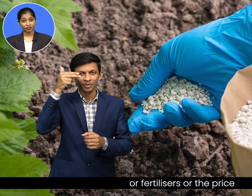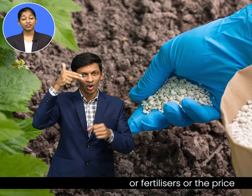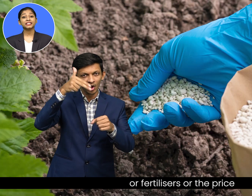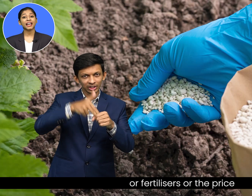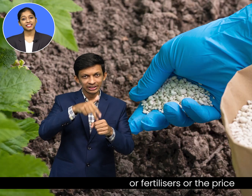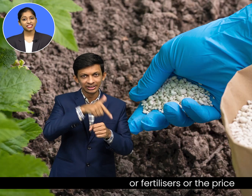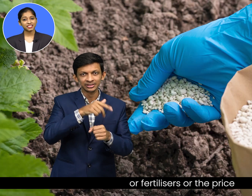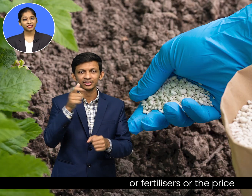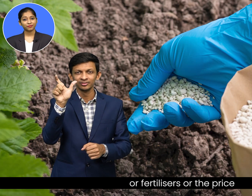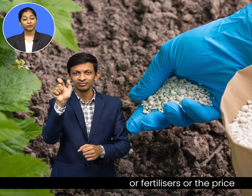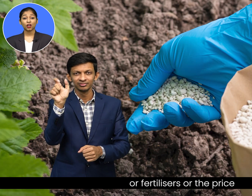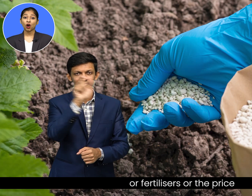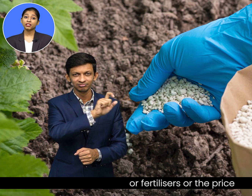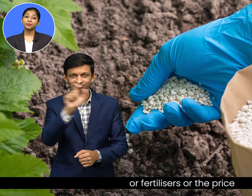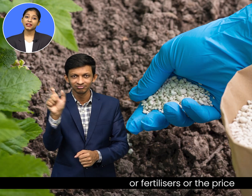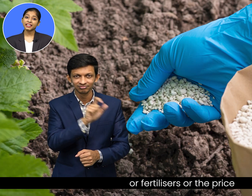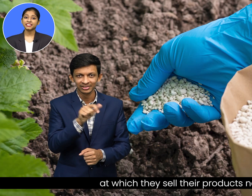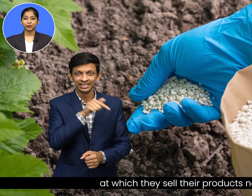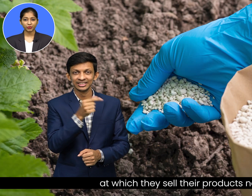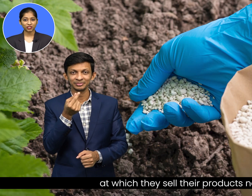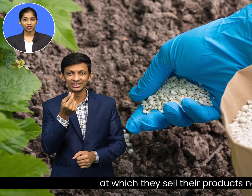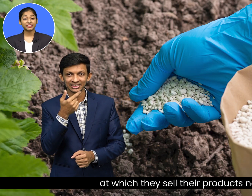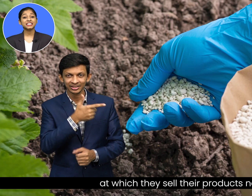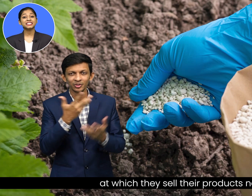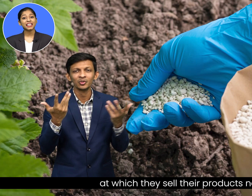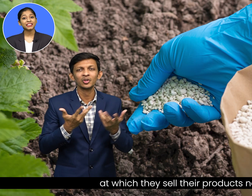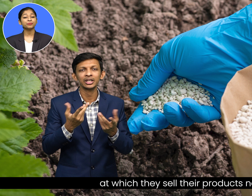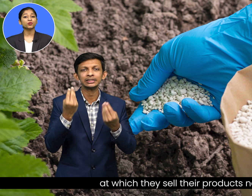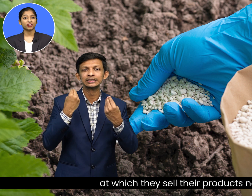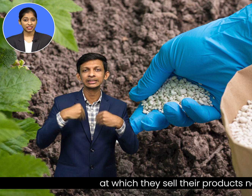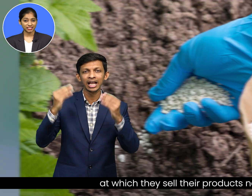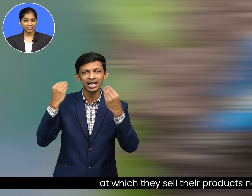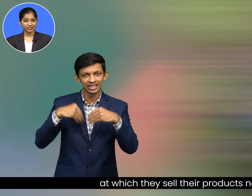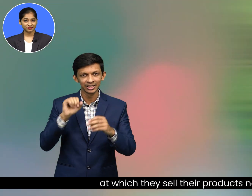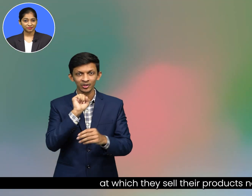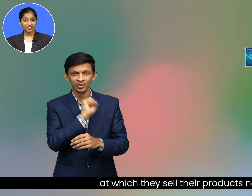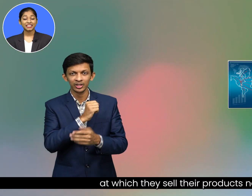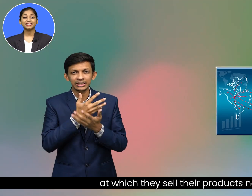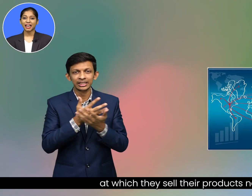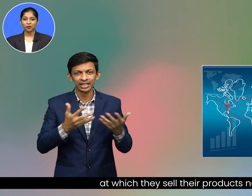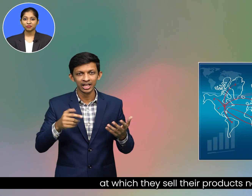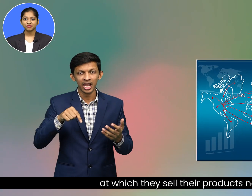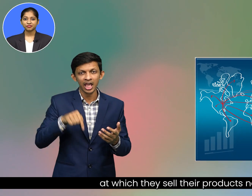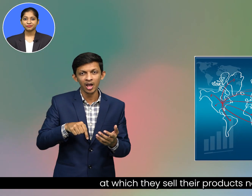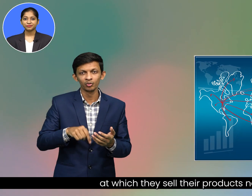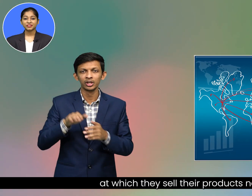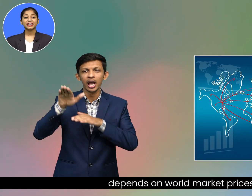or fertilizers, or the price at which they sell their products,